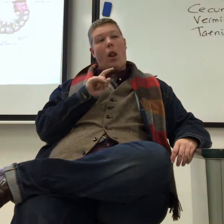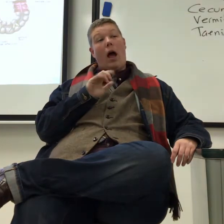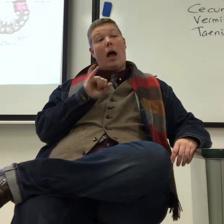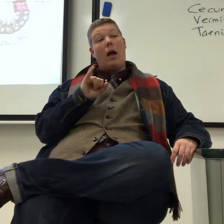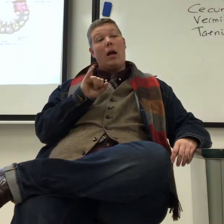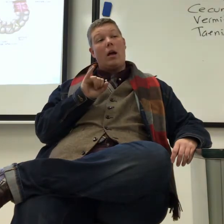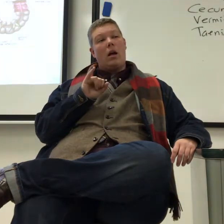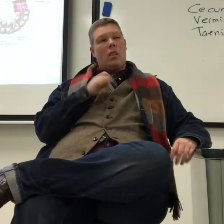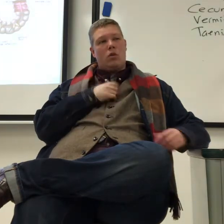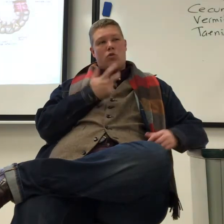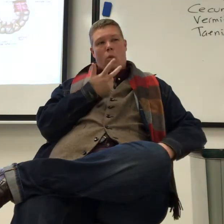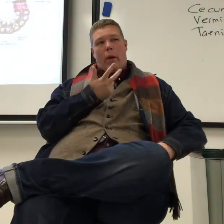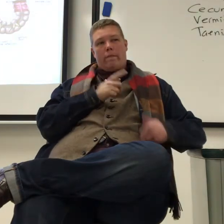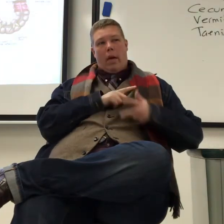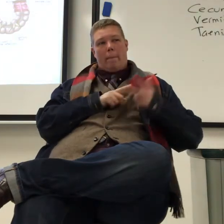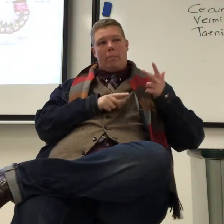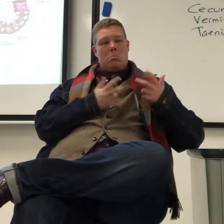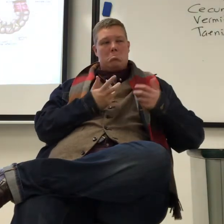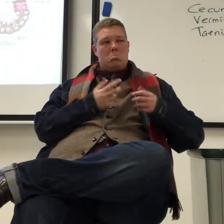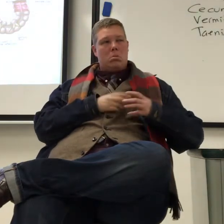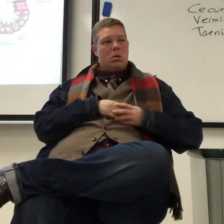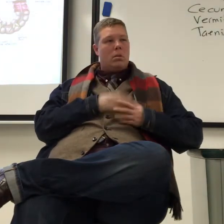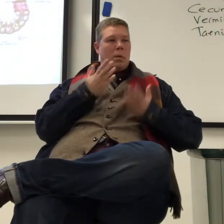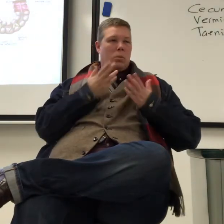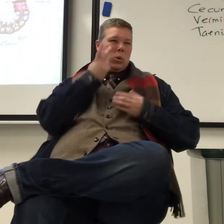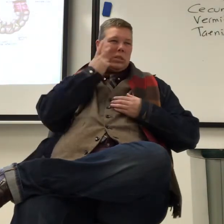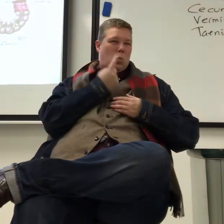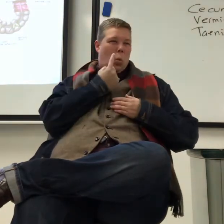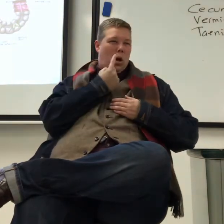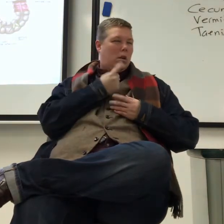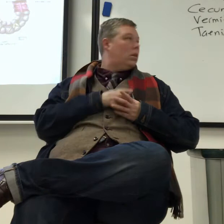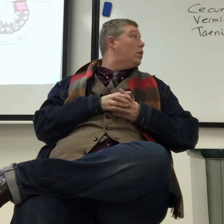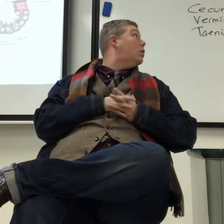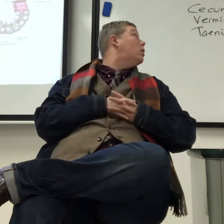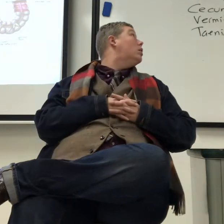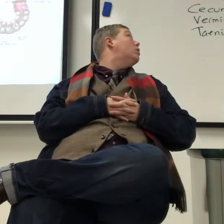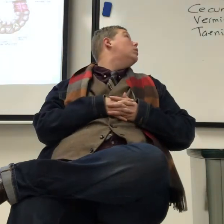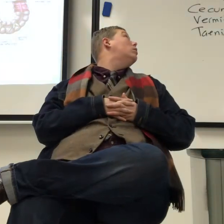there's 3 of them, and you can see maybe one here. 3